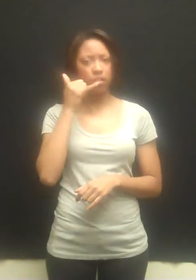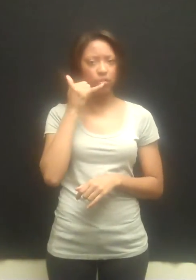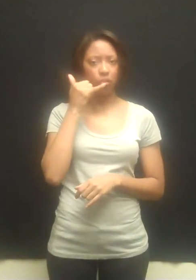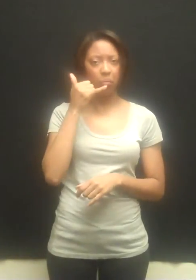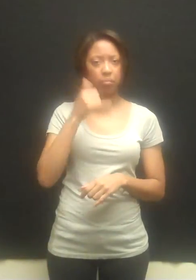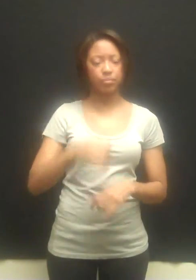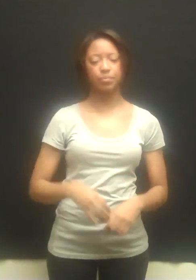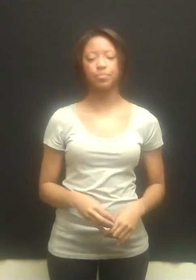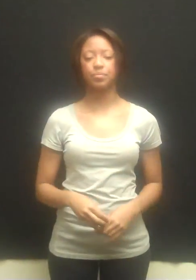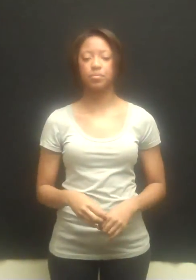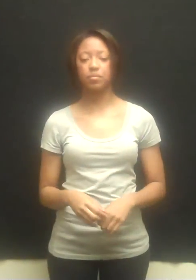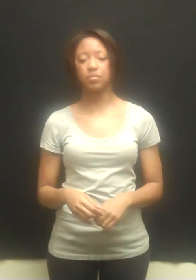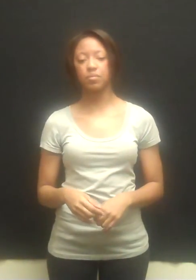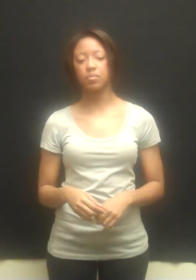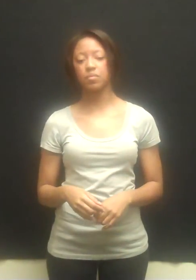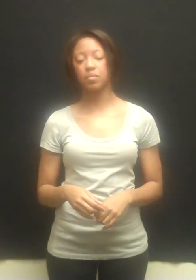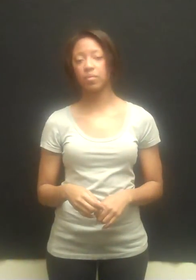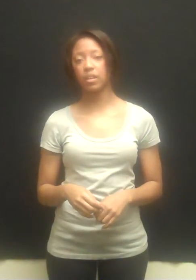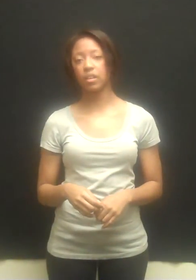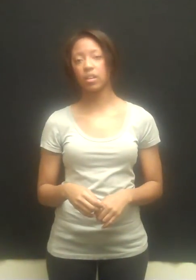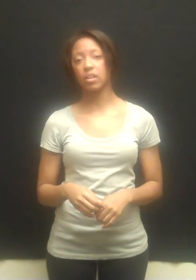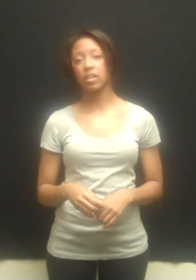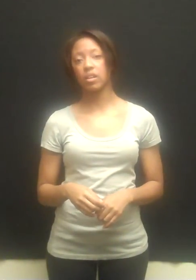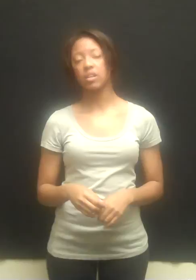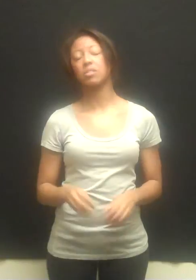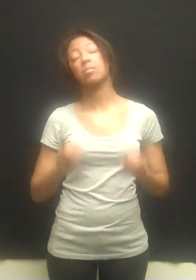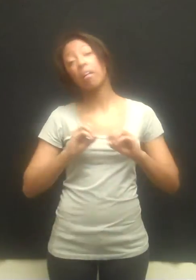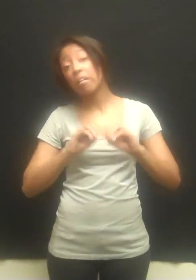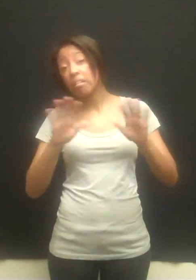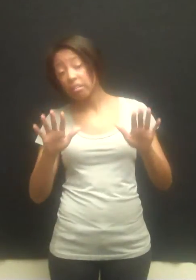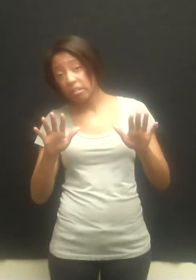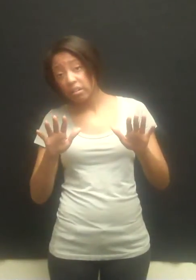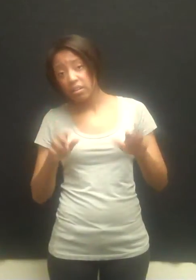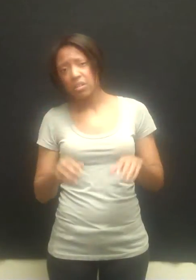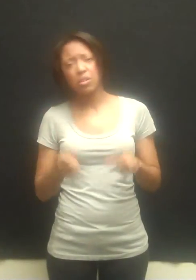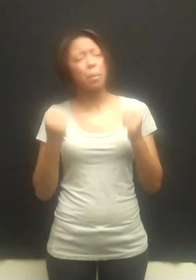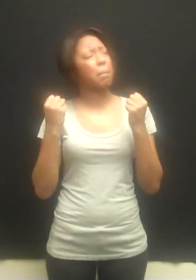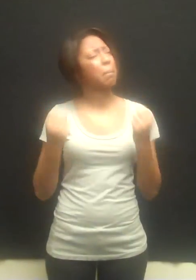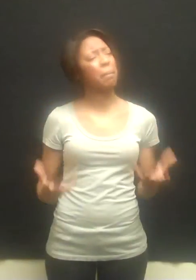As you can see, there are many accommodation options to choose from.